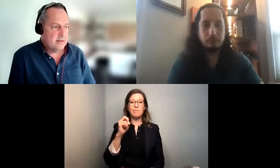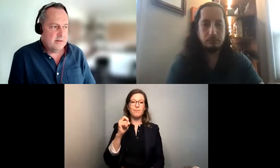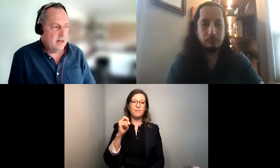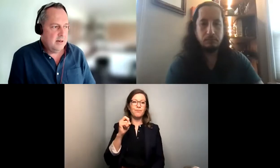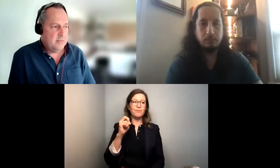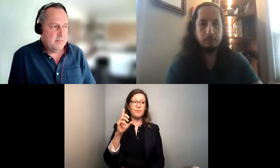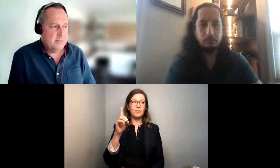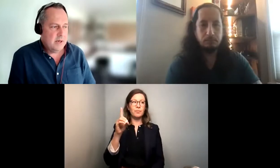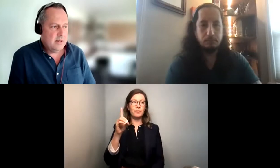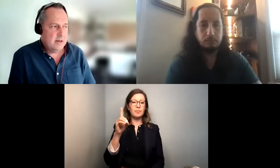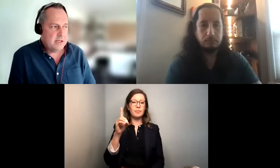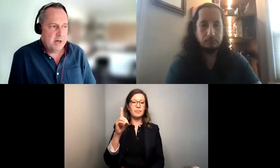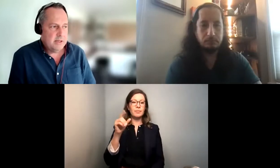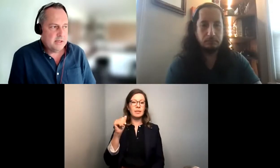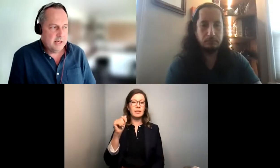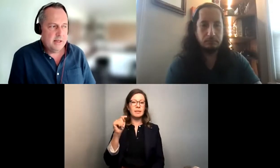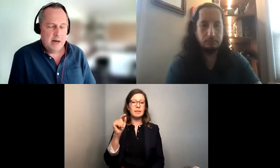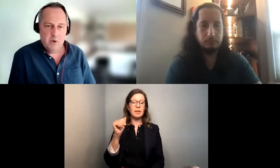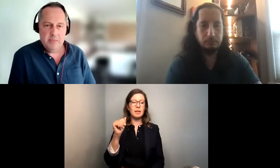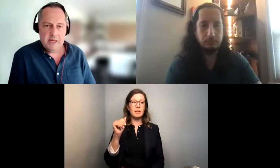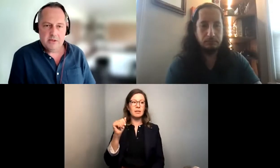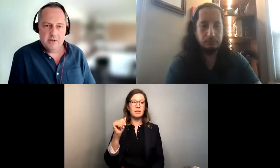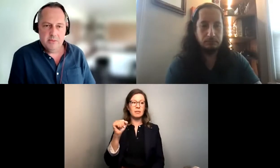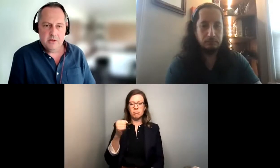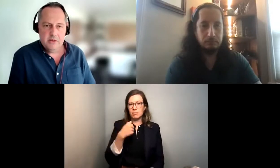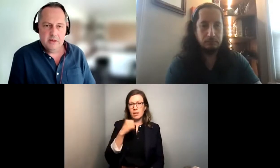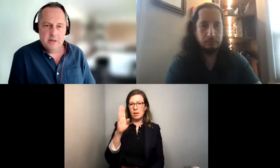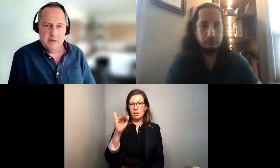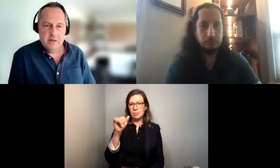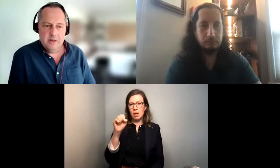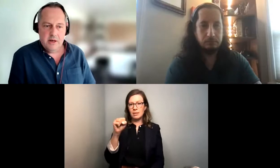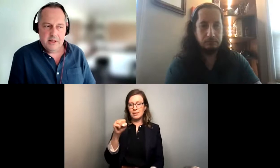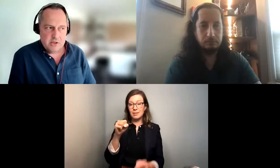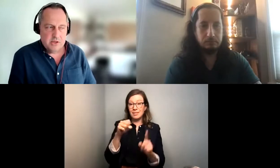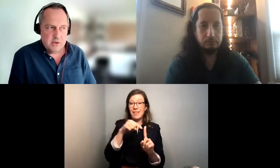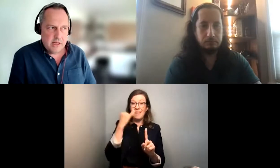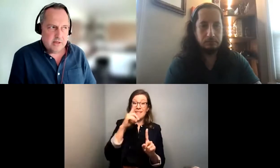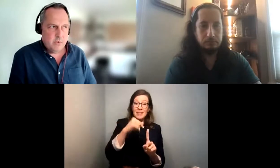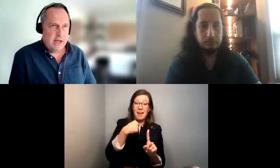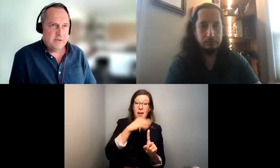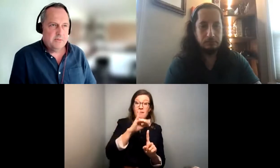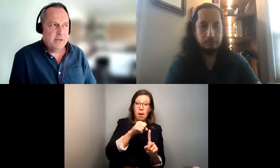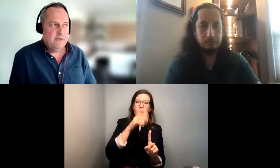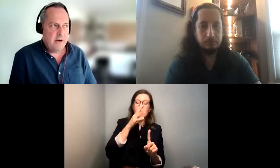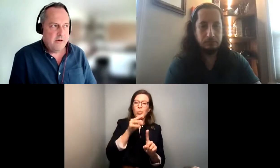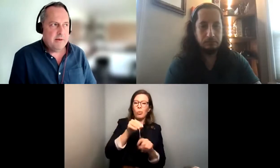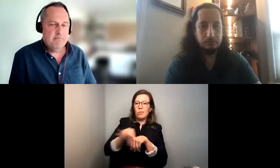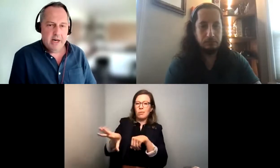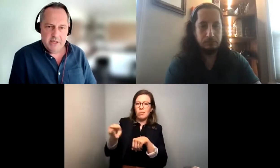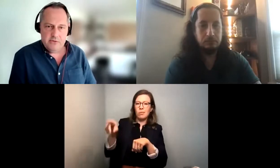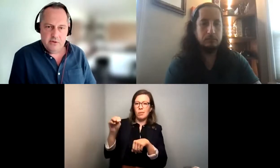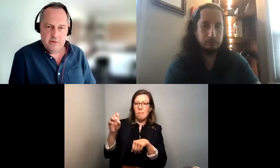data has biases in it, and that will pass through to the model. I think we have to be